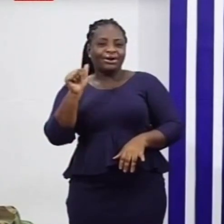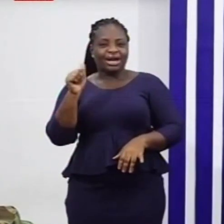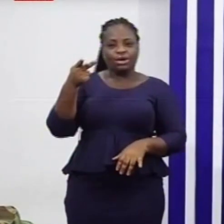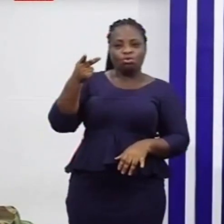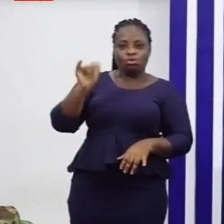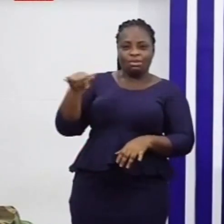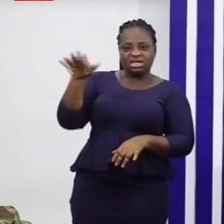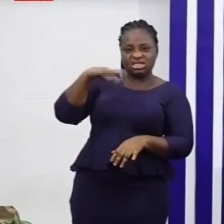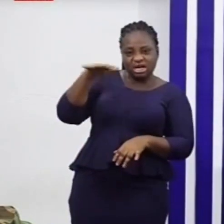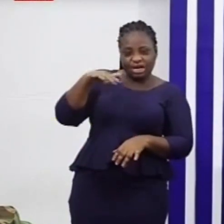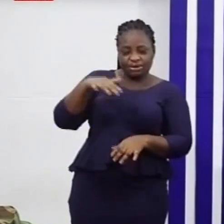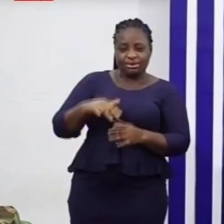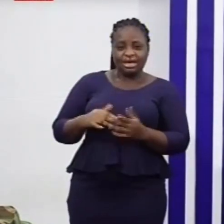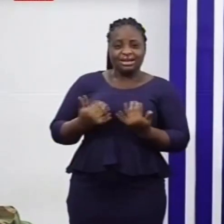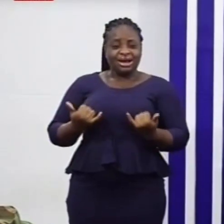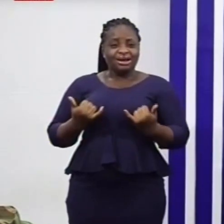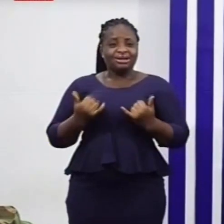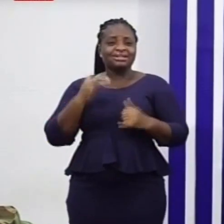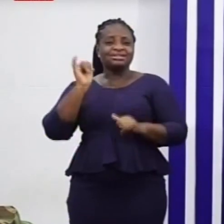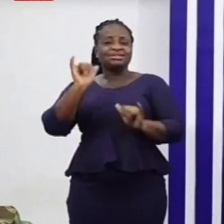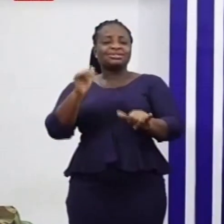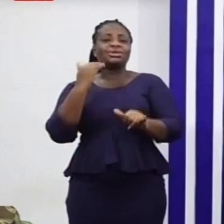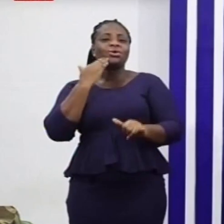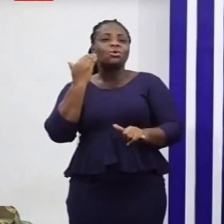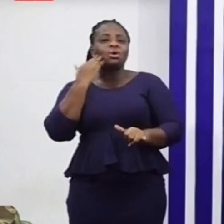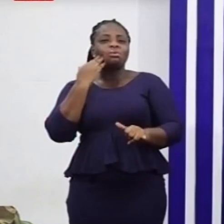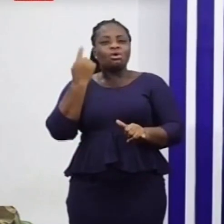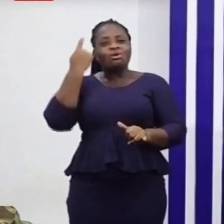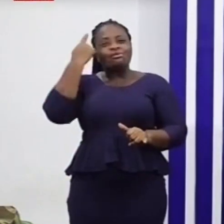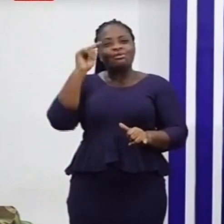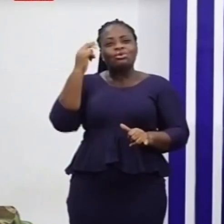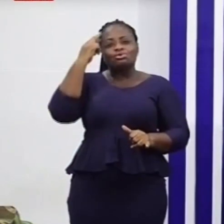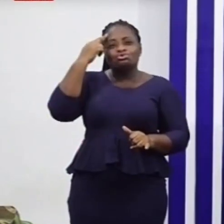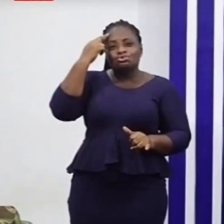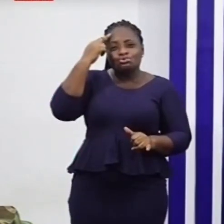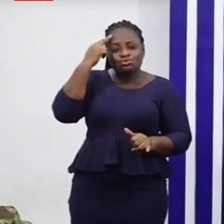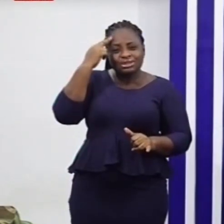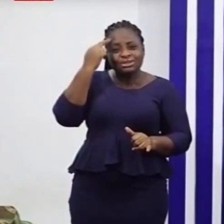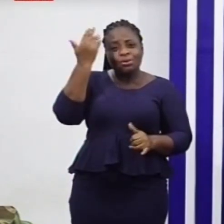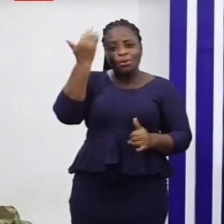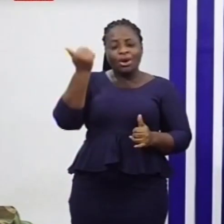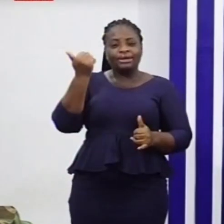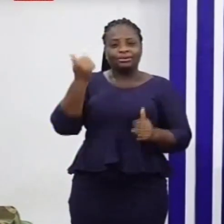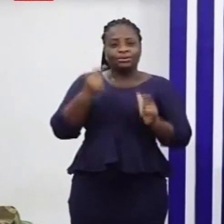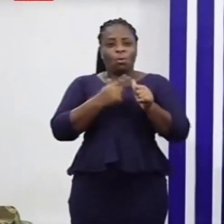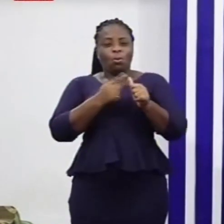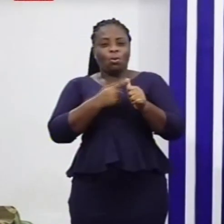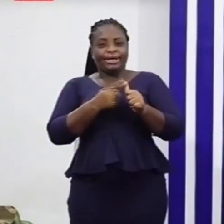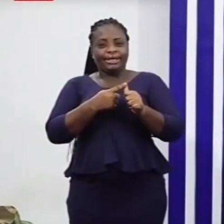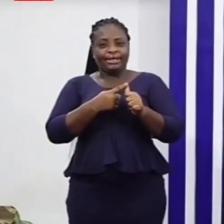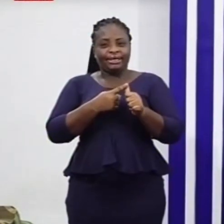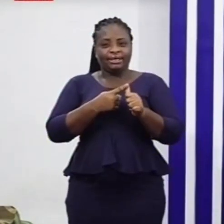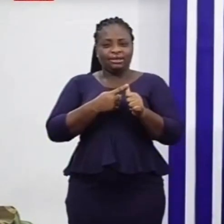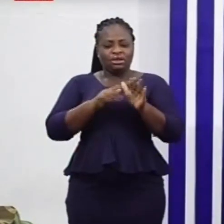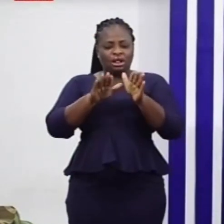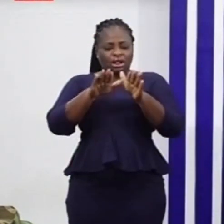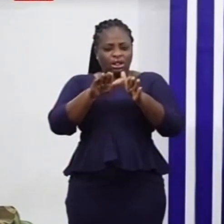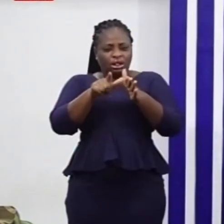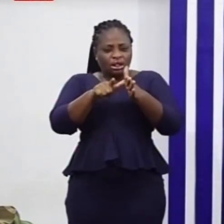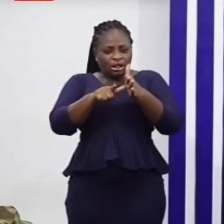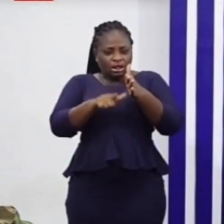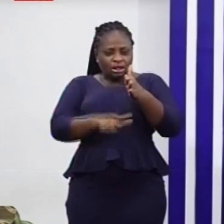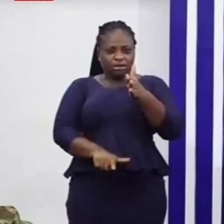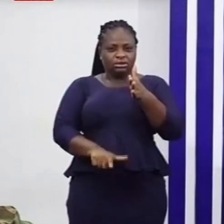areas. The restrictions were imposed for two main purposes. One, to slow down or